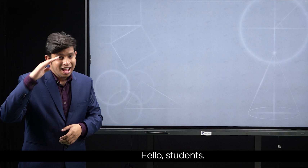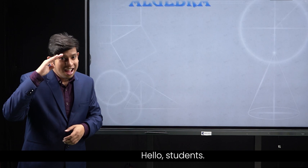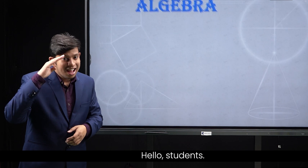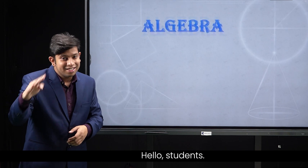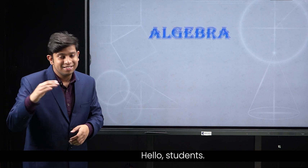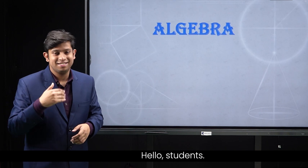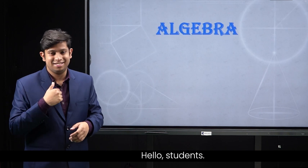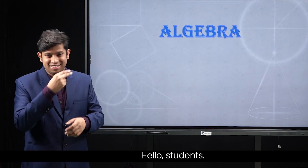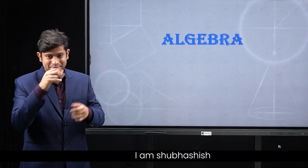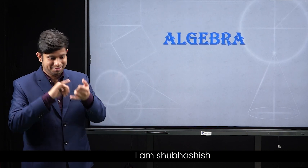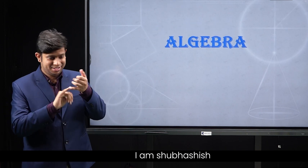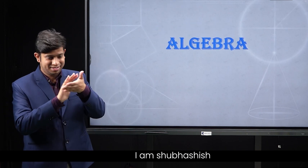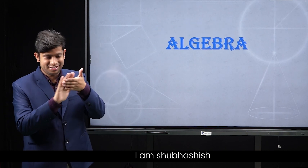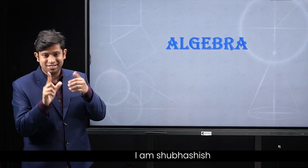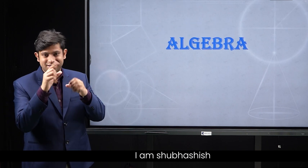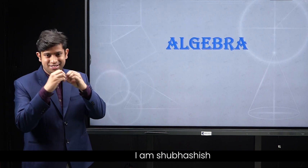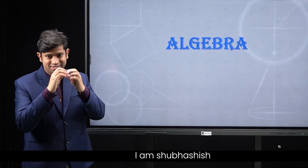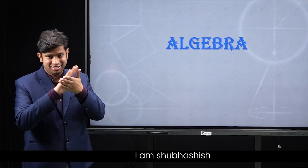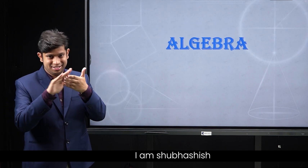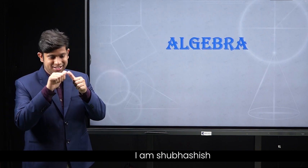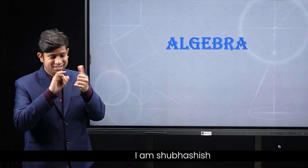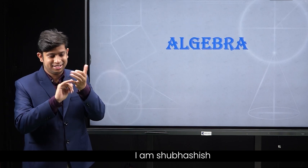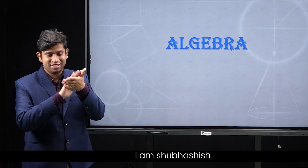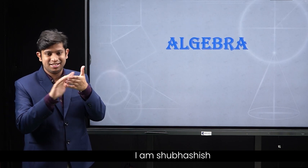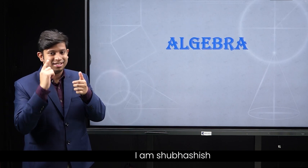Hello students, I am Subhashish.